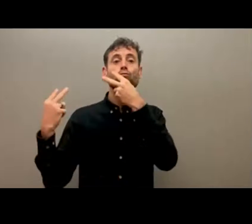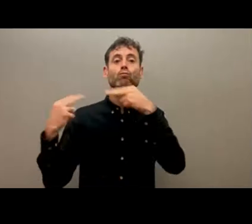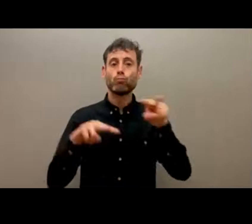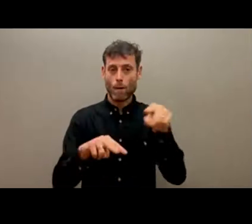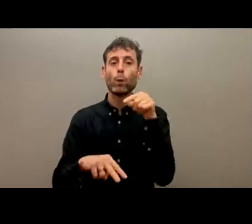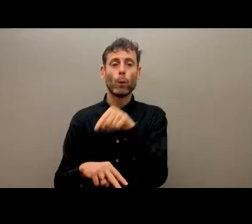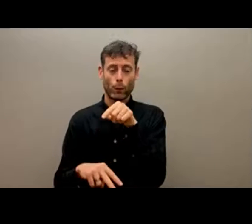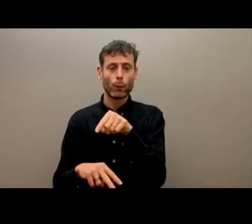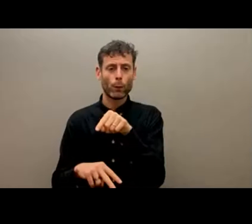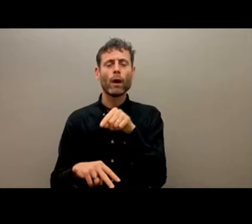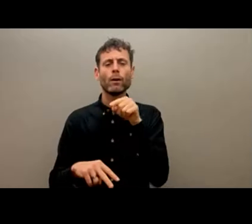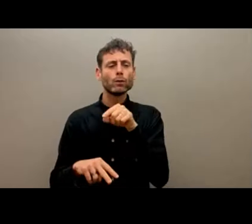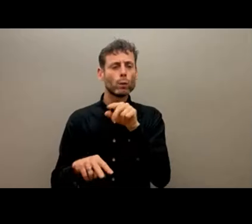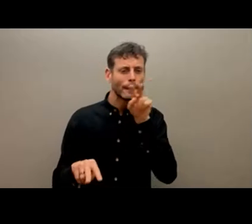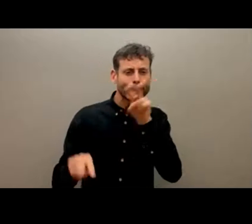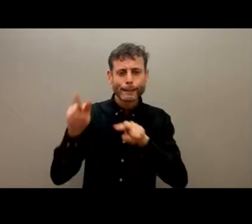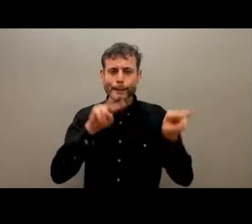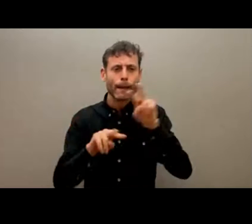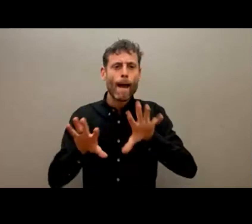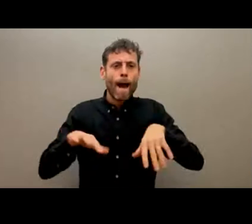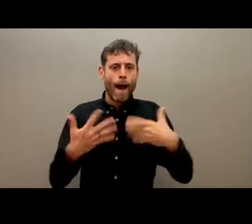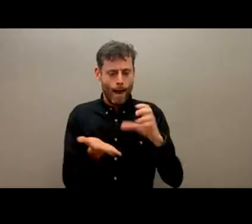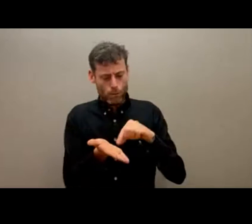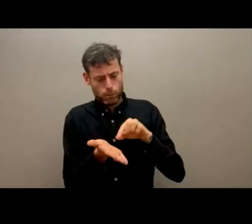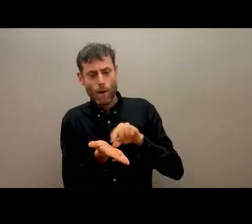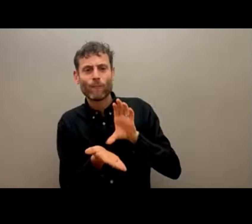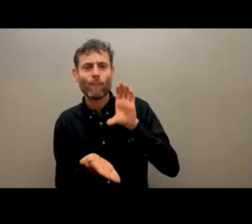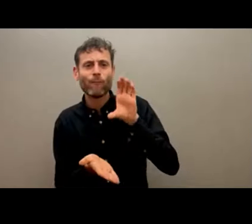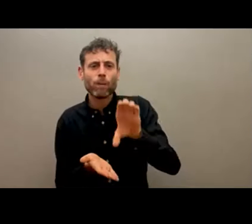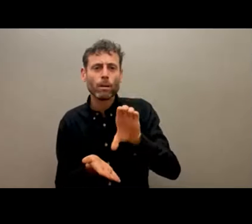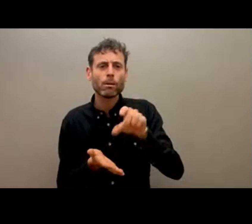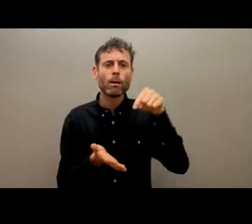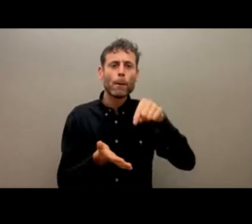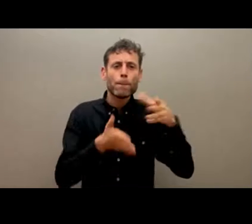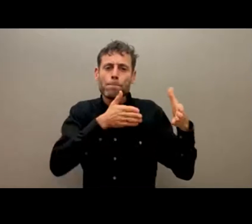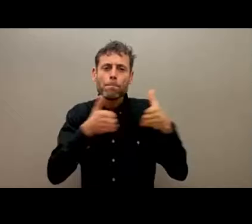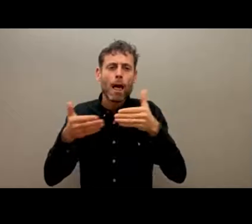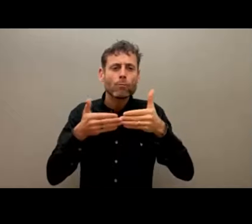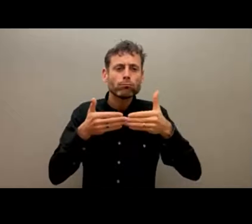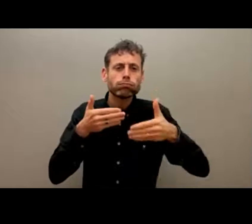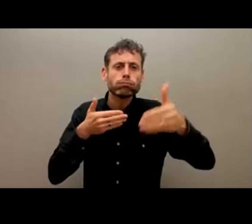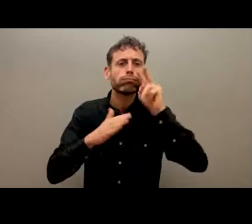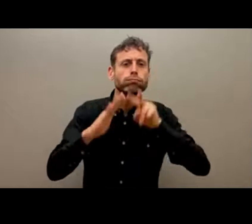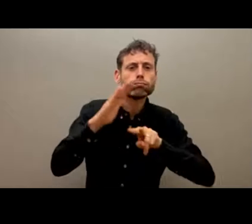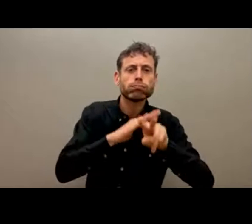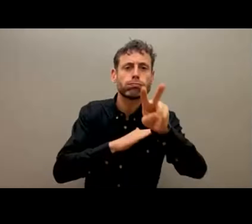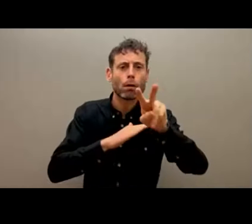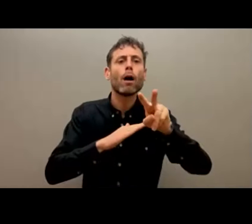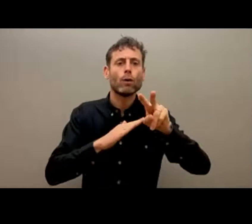with its reflections on the future. But we understand that, you know, many of the things that are